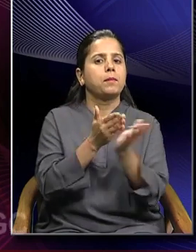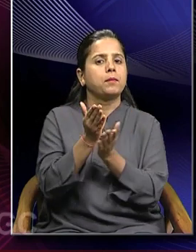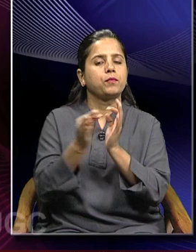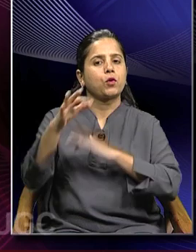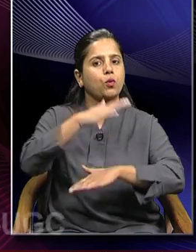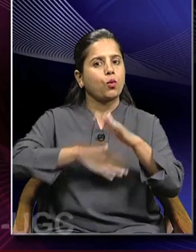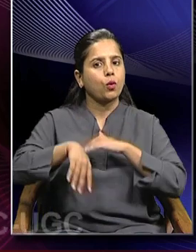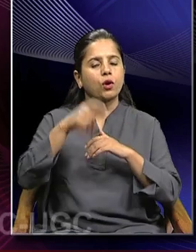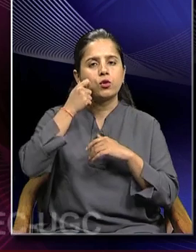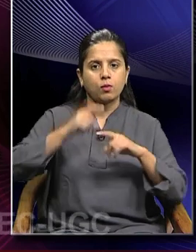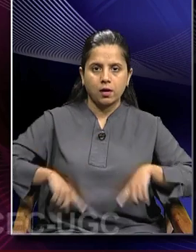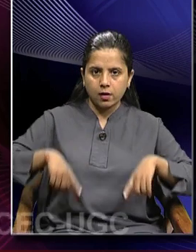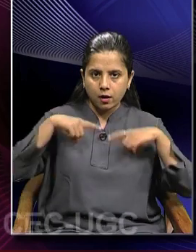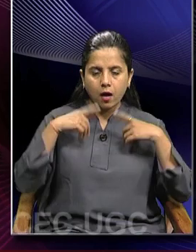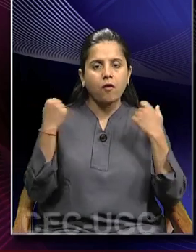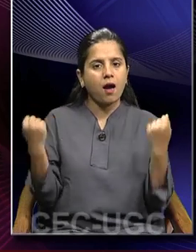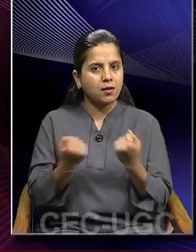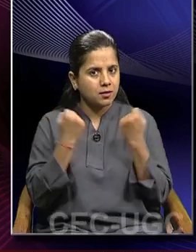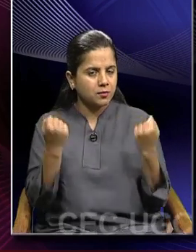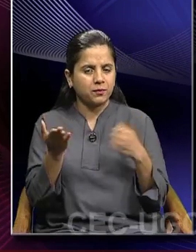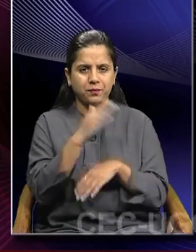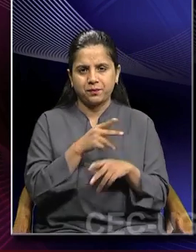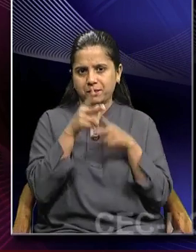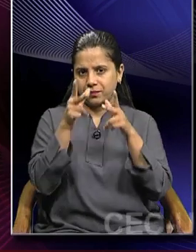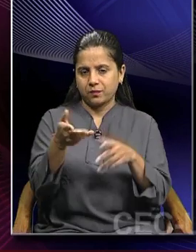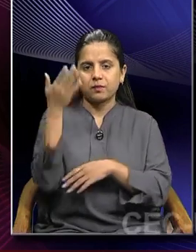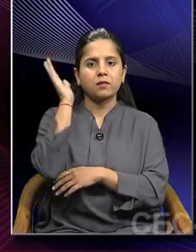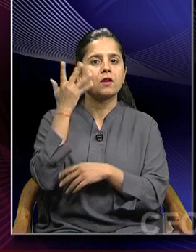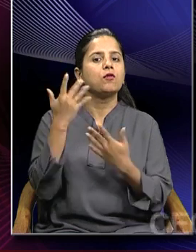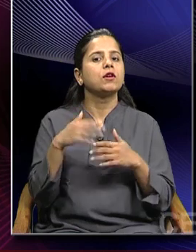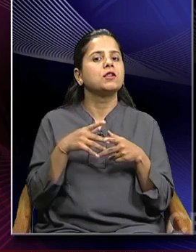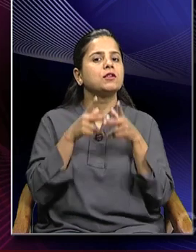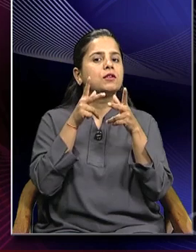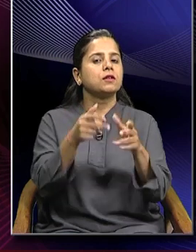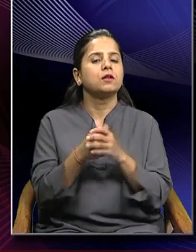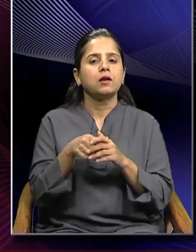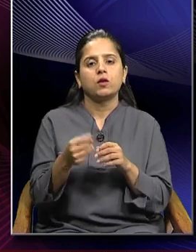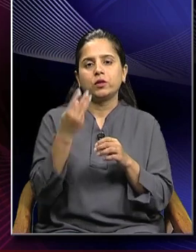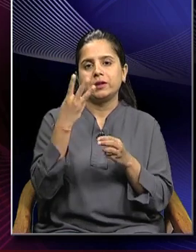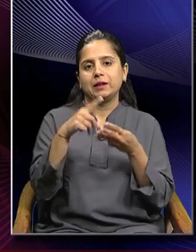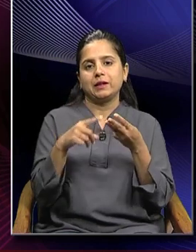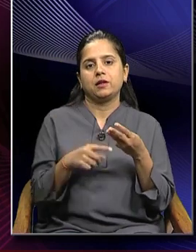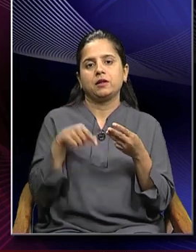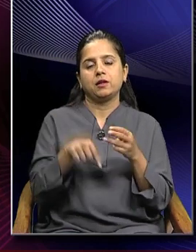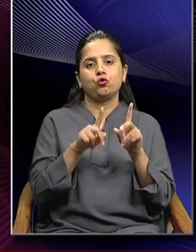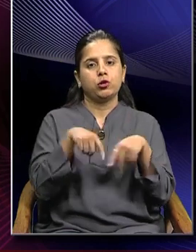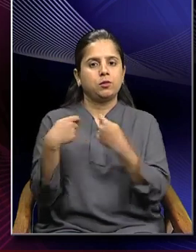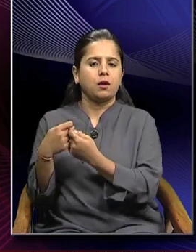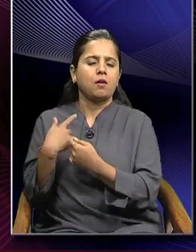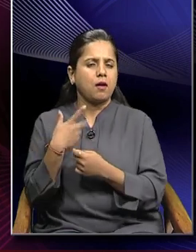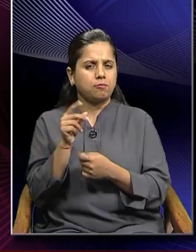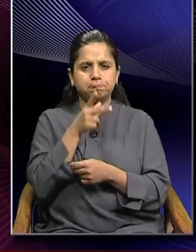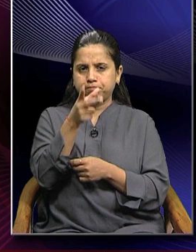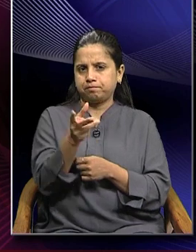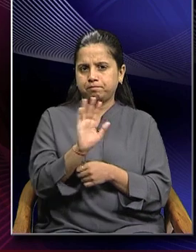organize human life and activities. This I told you in the previous lecture of mine. I told you about the 3T model, which I am not going to repeat